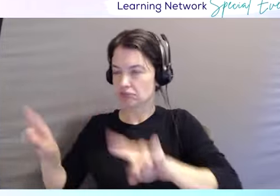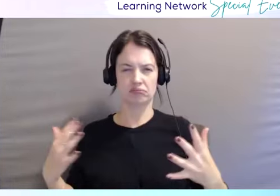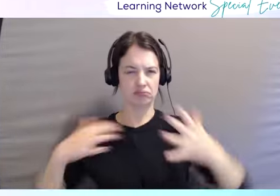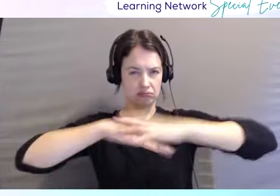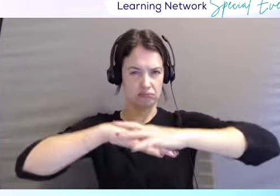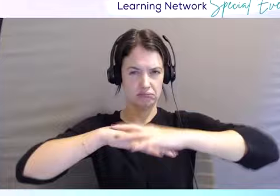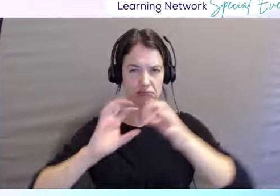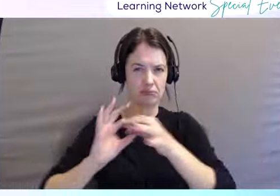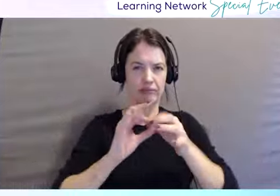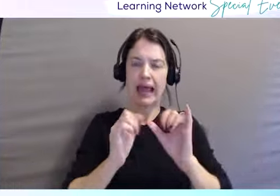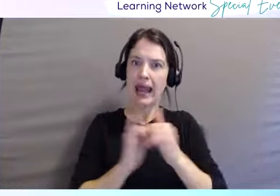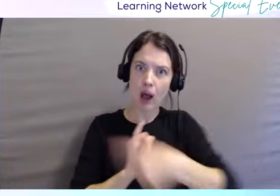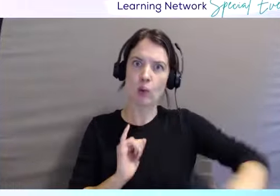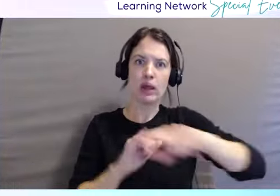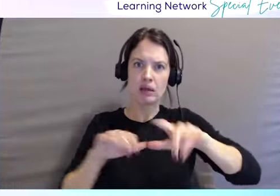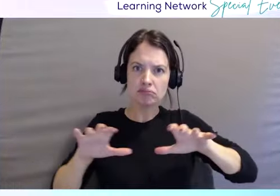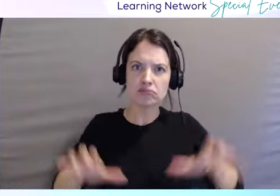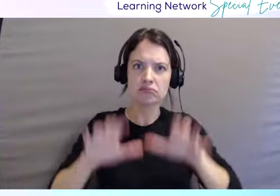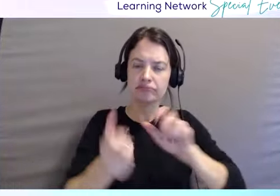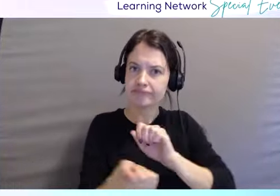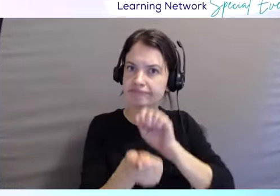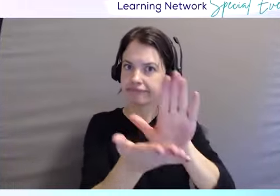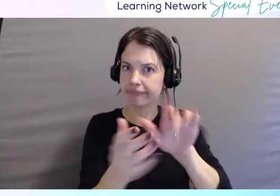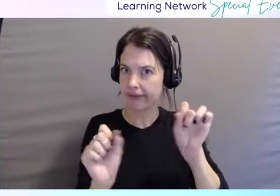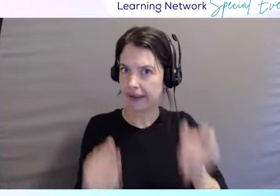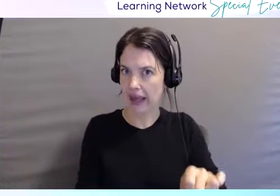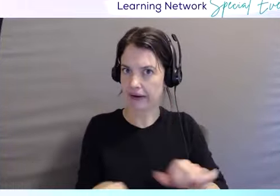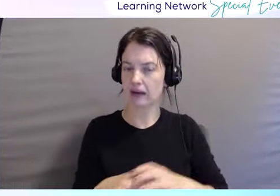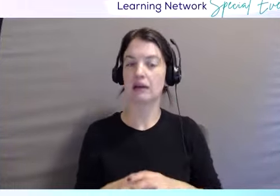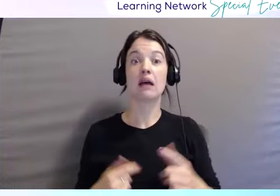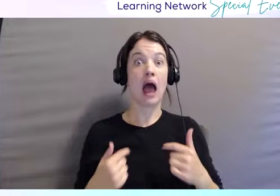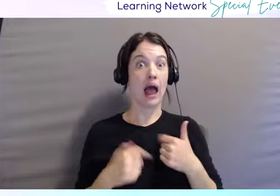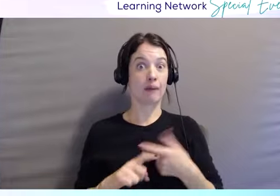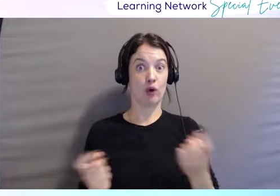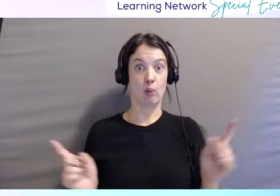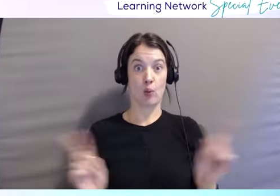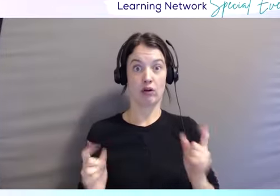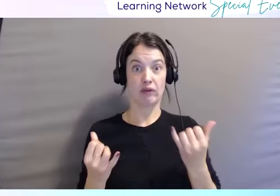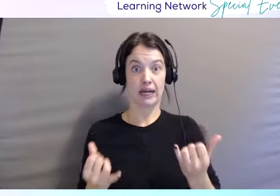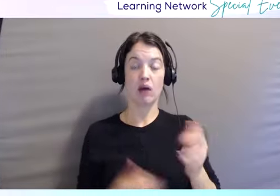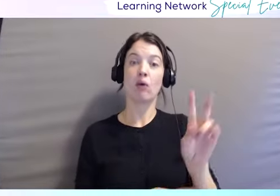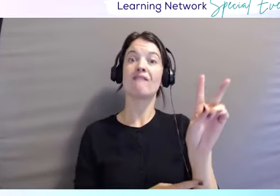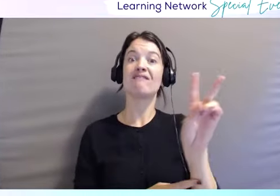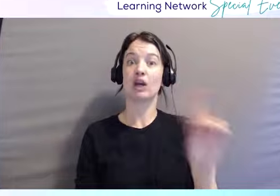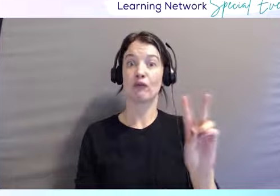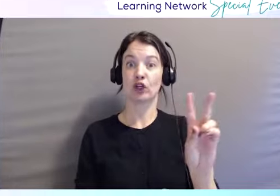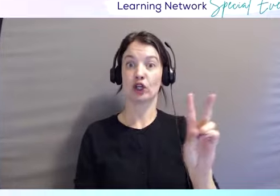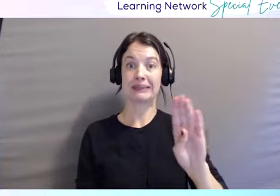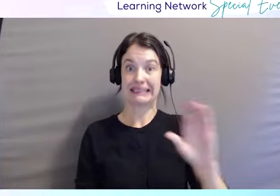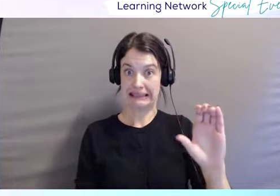particular. I'm talking to you today from Vancouver, British Columbia, and in our case, that means I